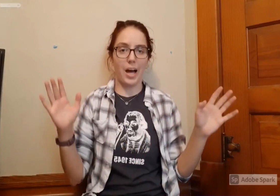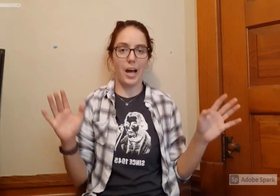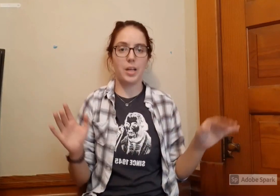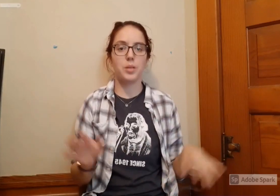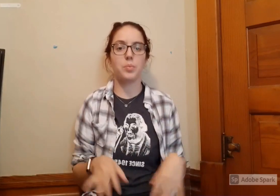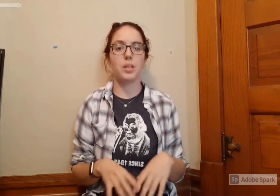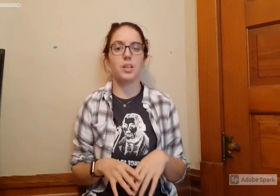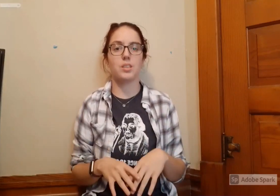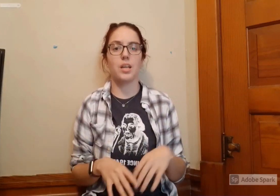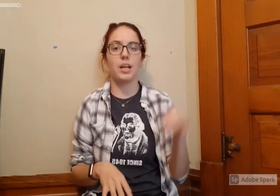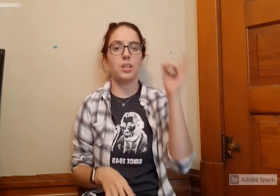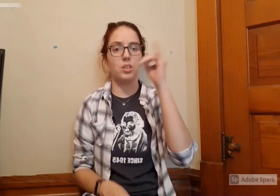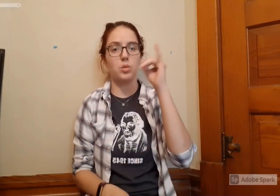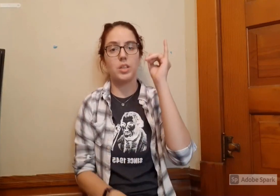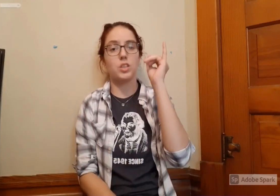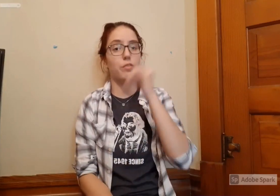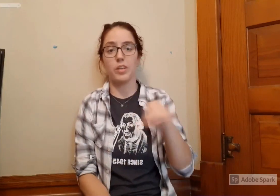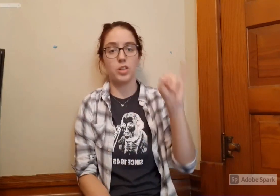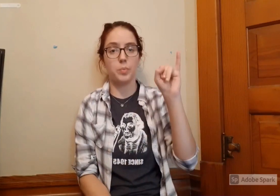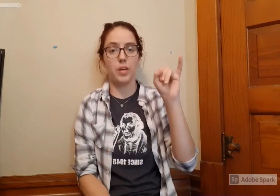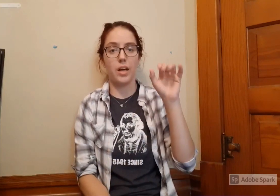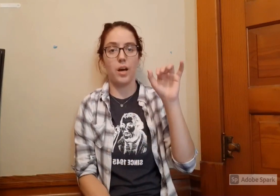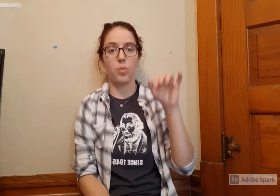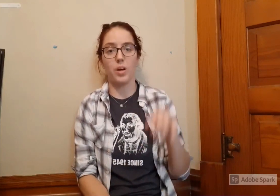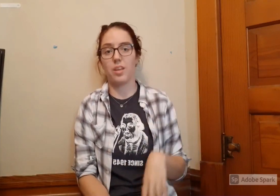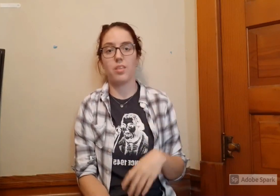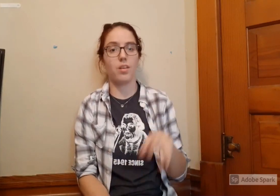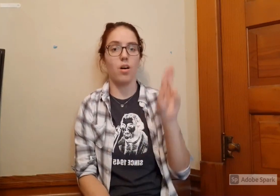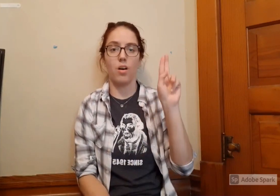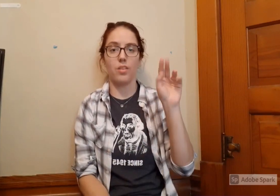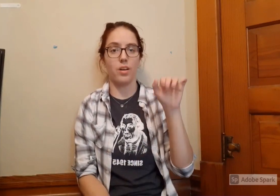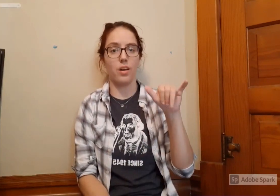July, because you can just finger spell that with all the